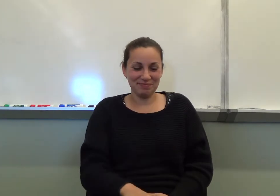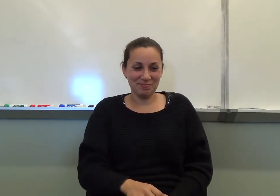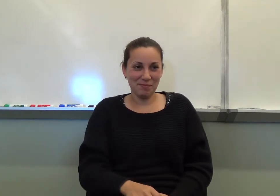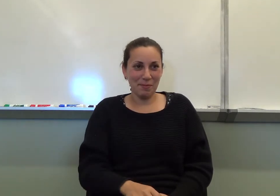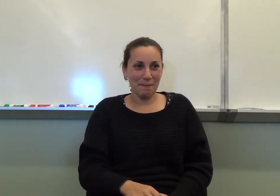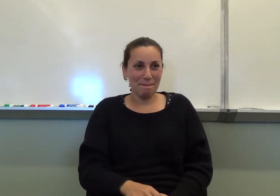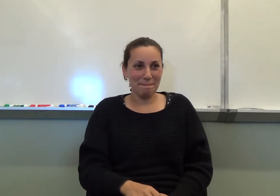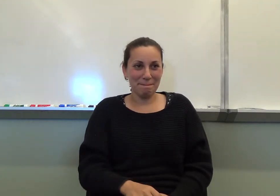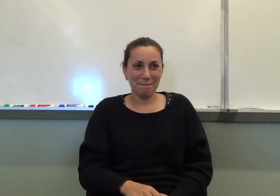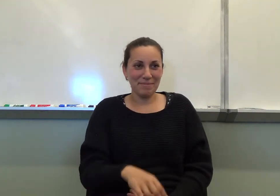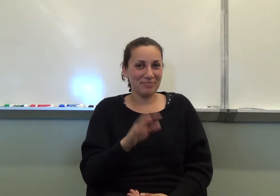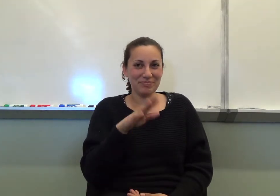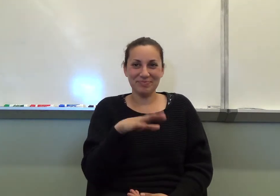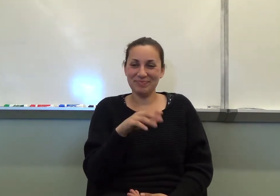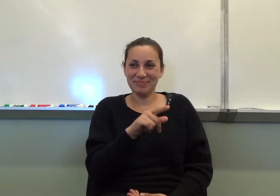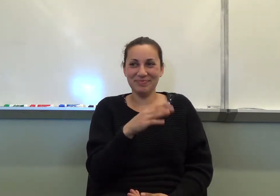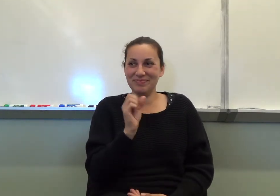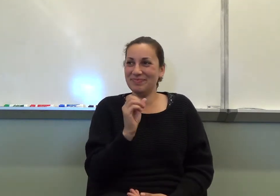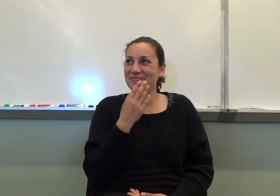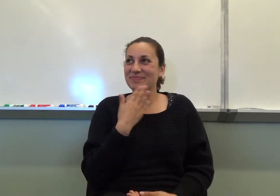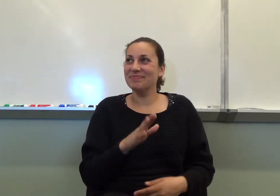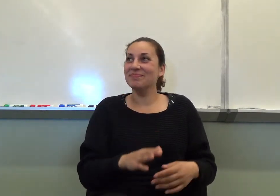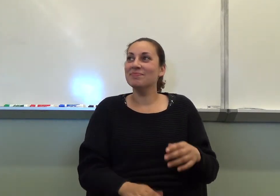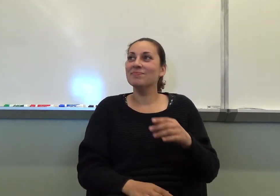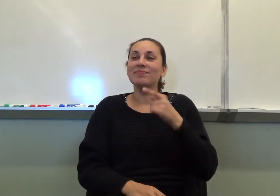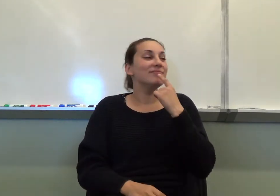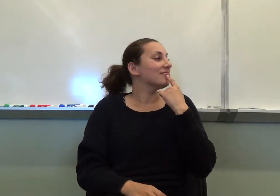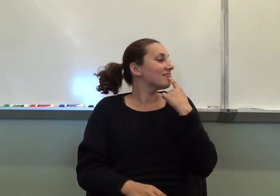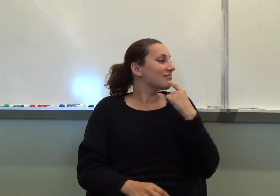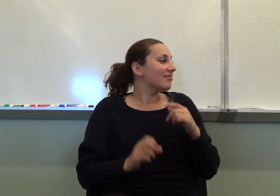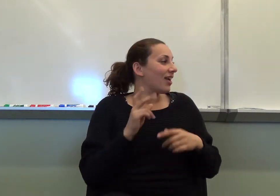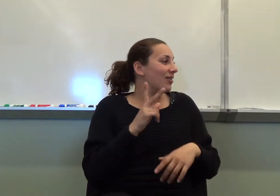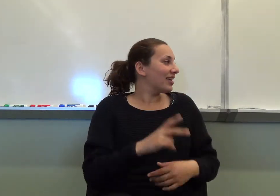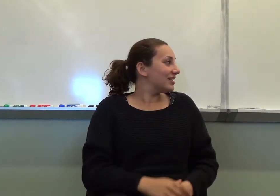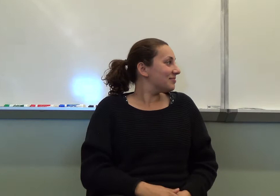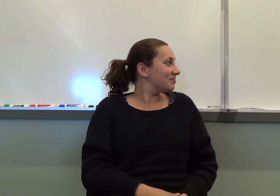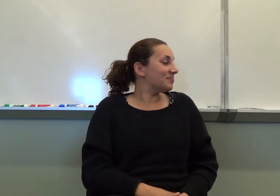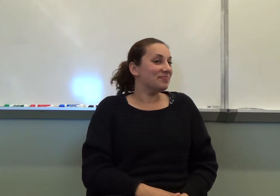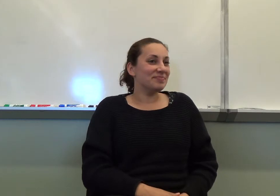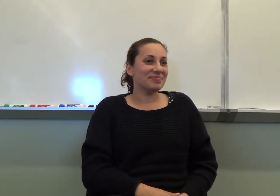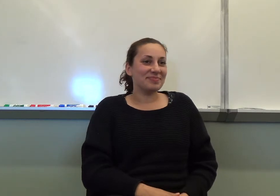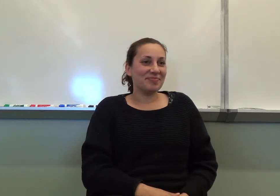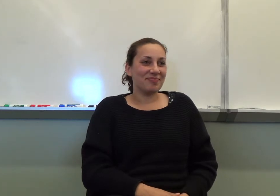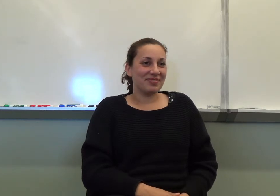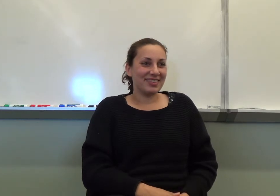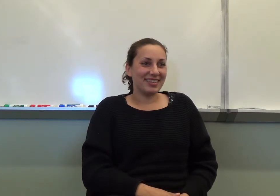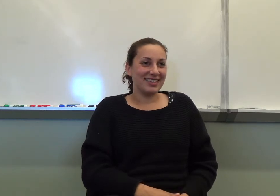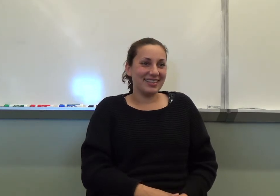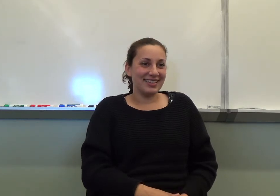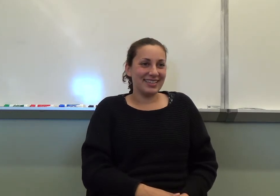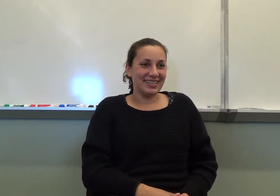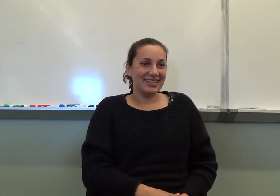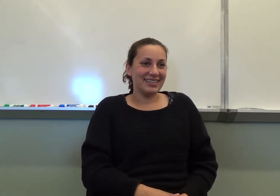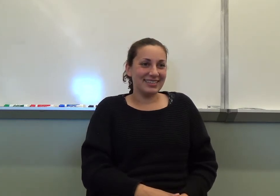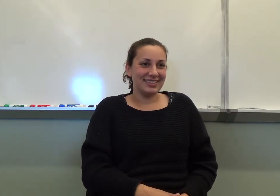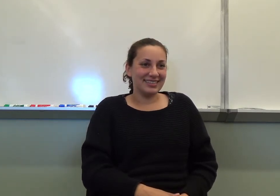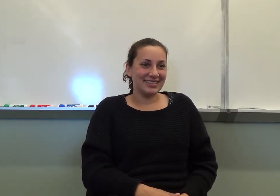It's called getting used to the machine. All right, let's see what can be done with this. Well, first of all, let's look